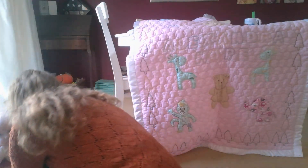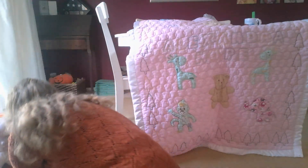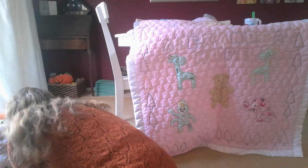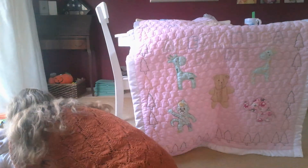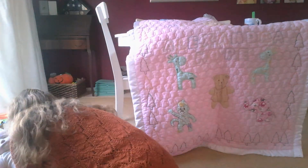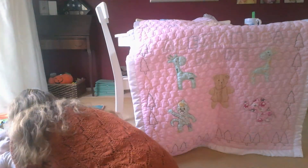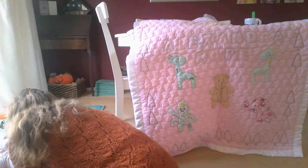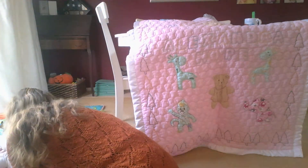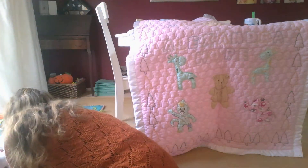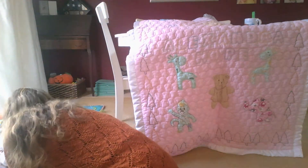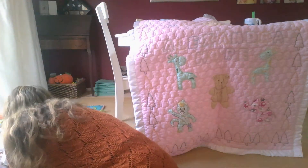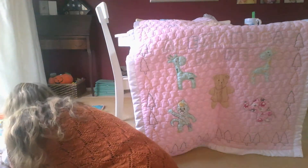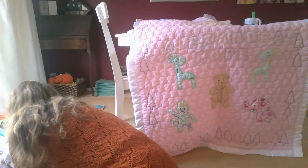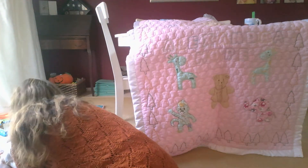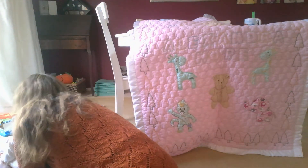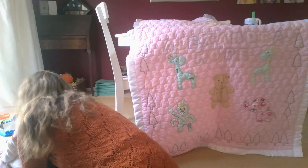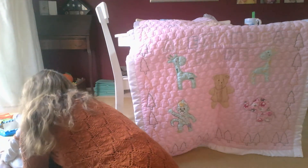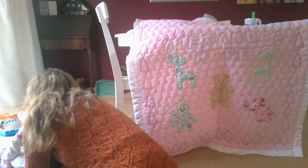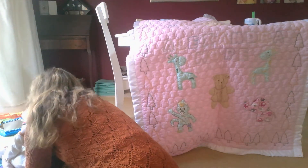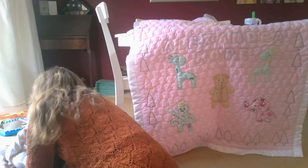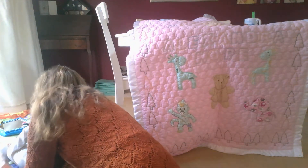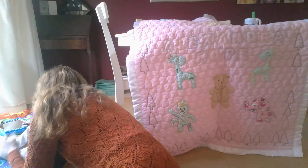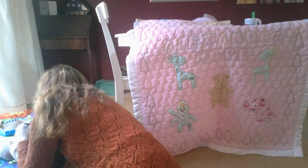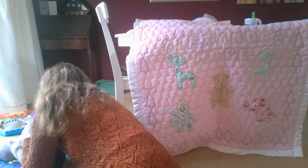Fine, I need my hands to sign. And then I'll play some.